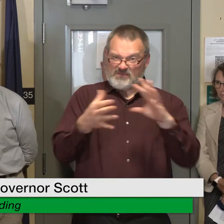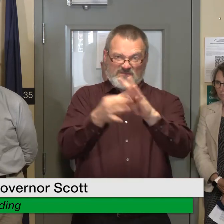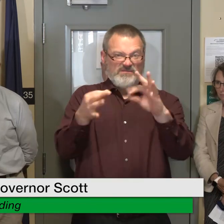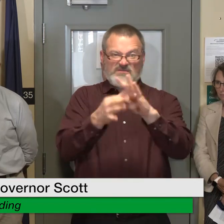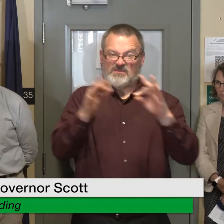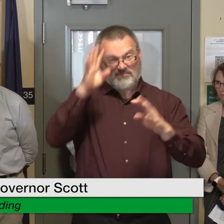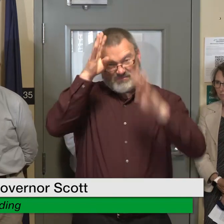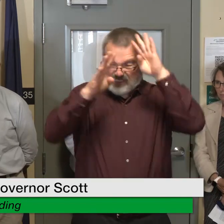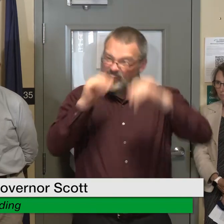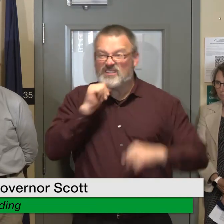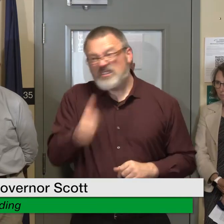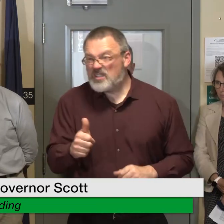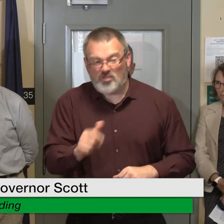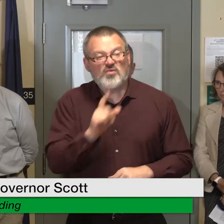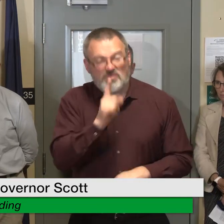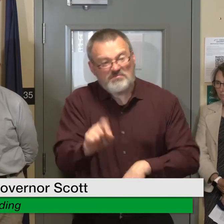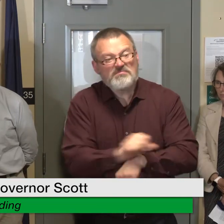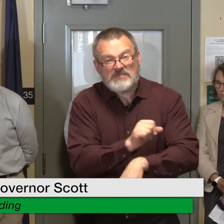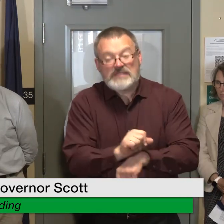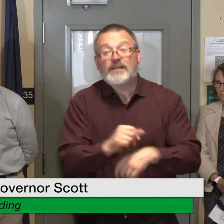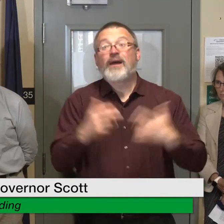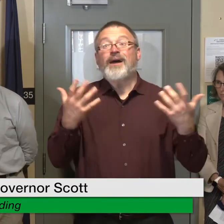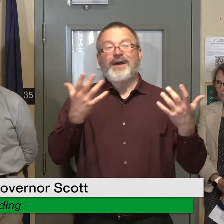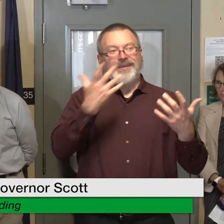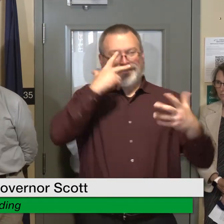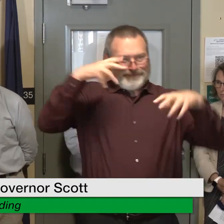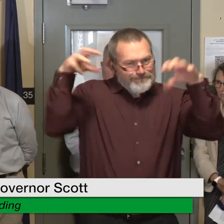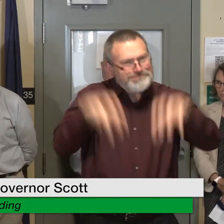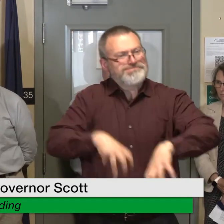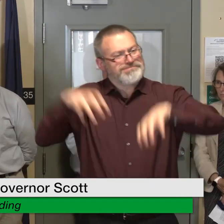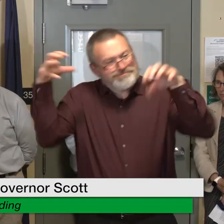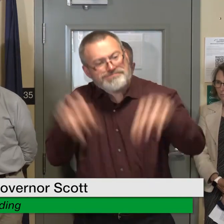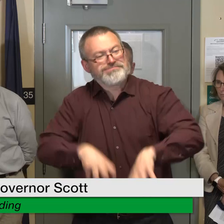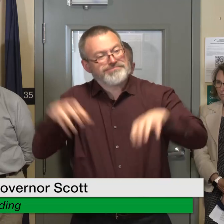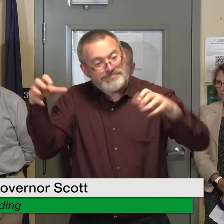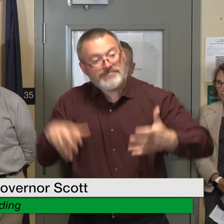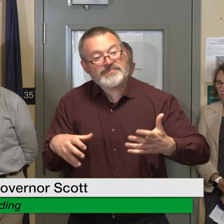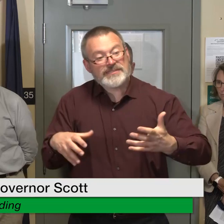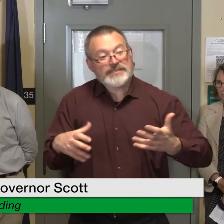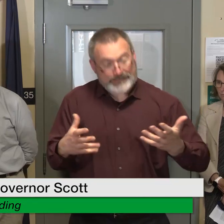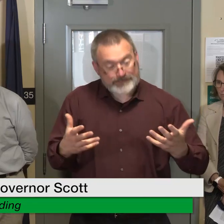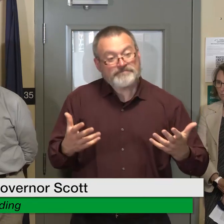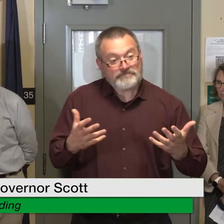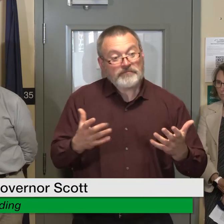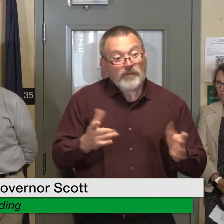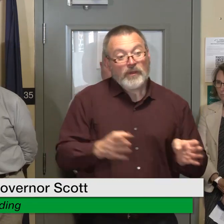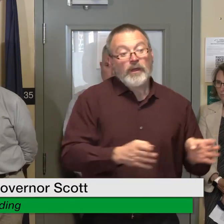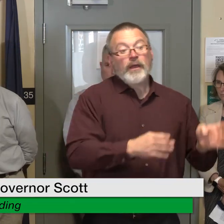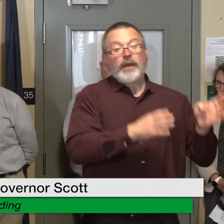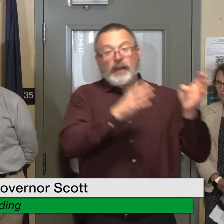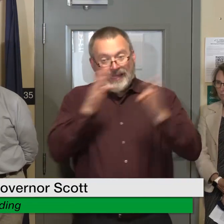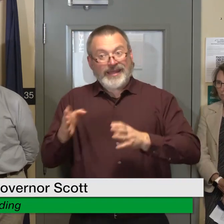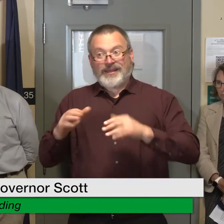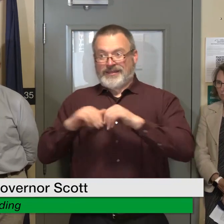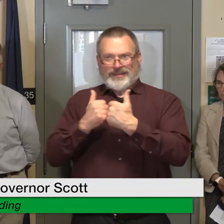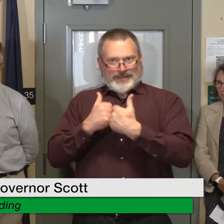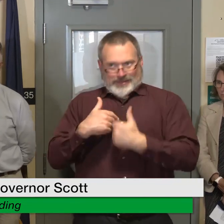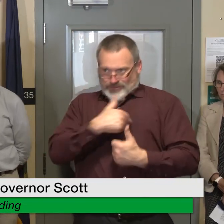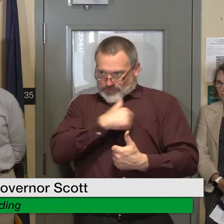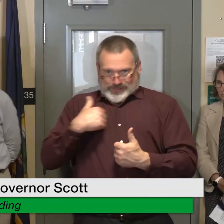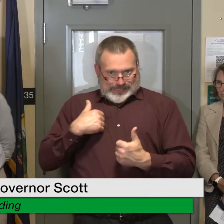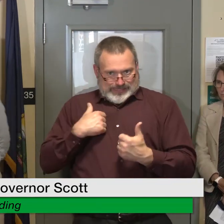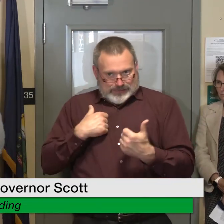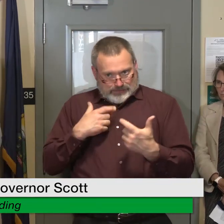more rain. Second, we've also changed our approach to how we live with waterways. Our predecessors used big yellow